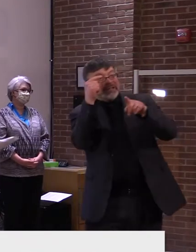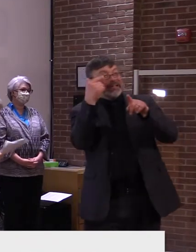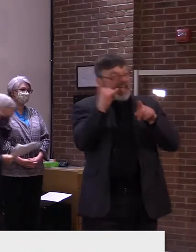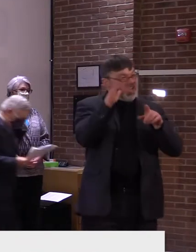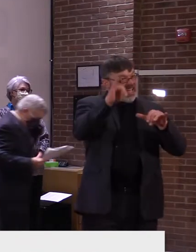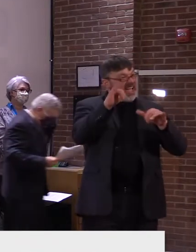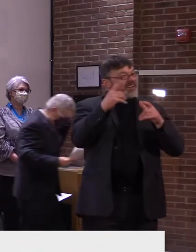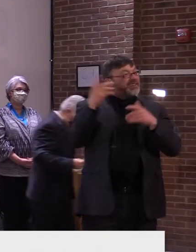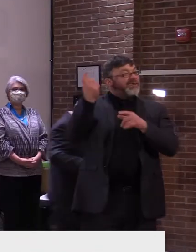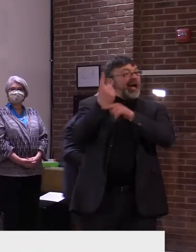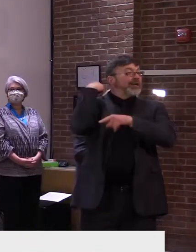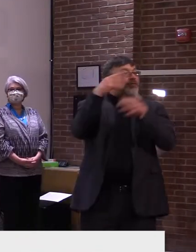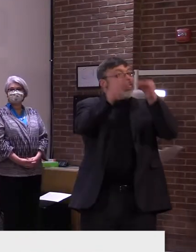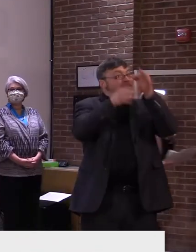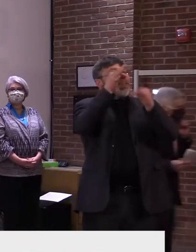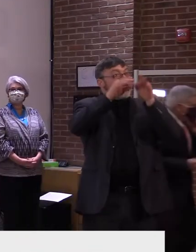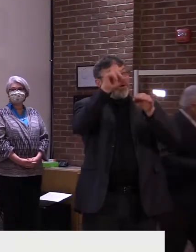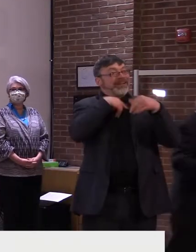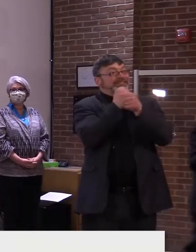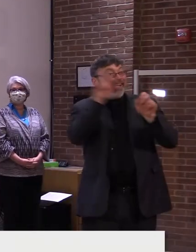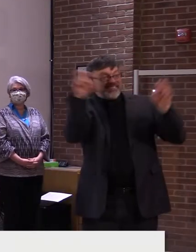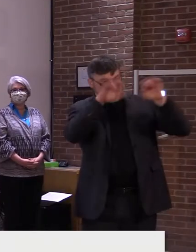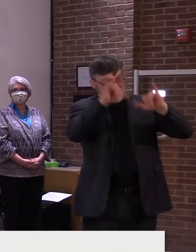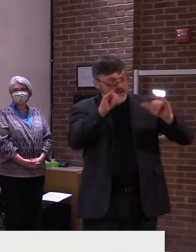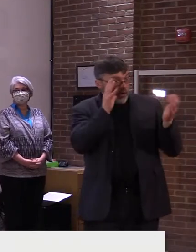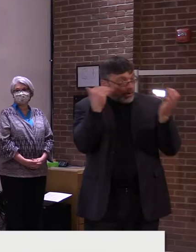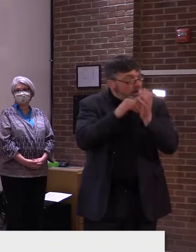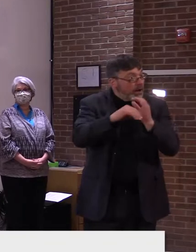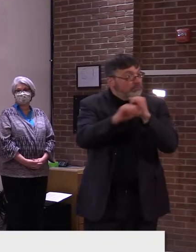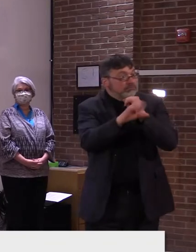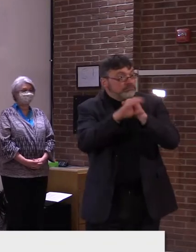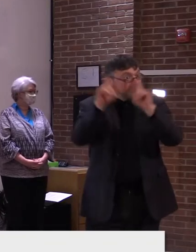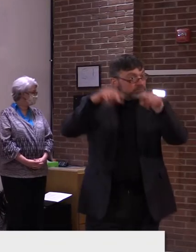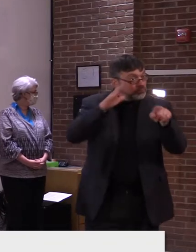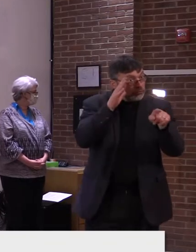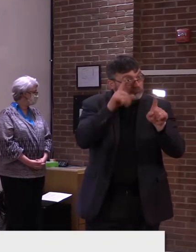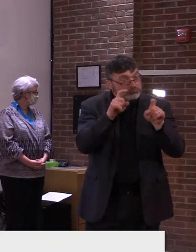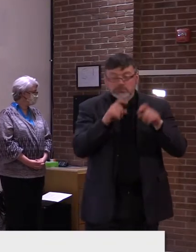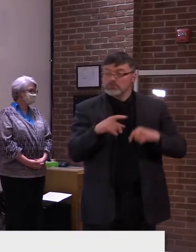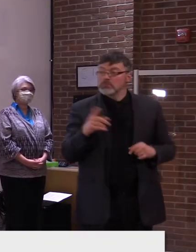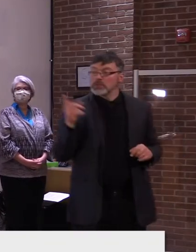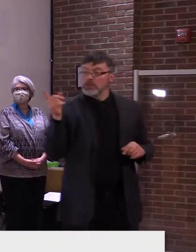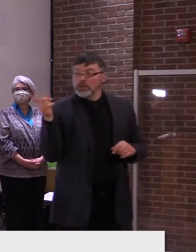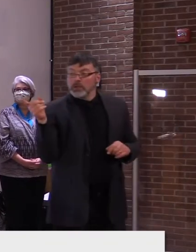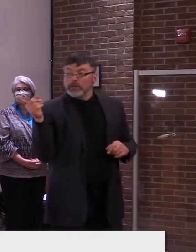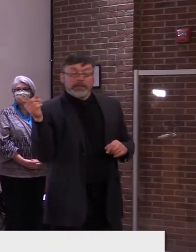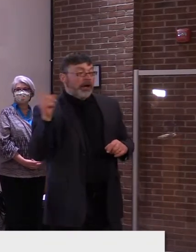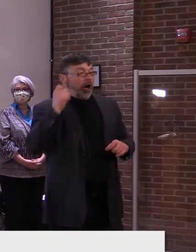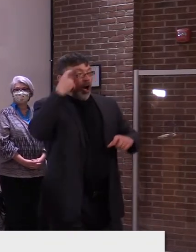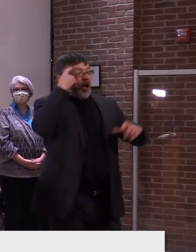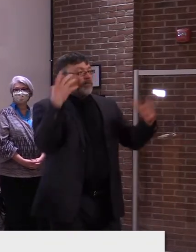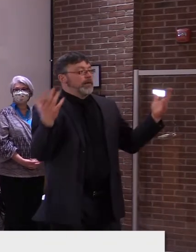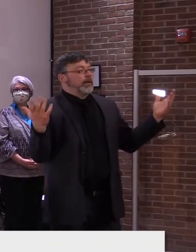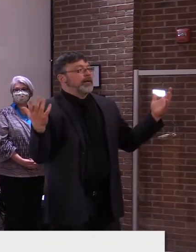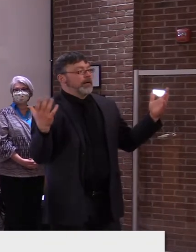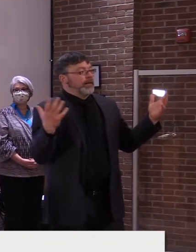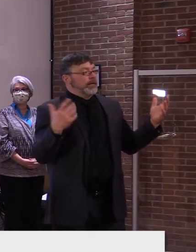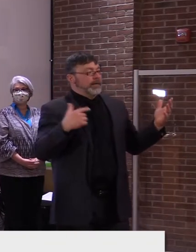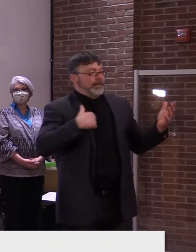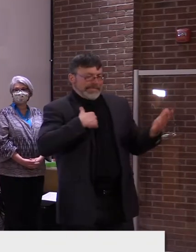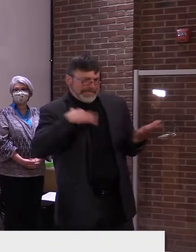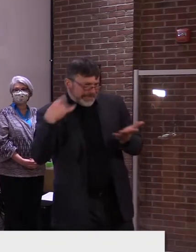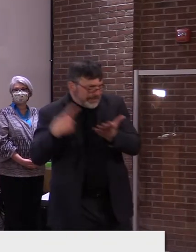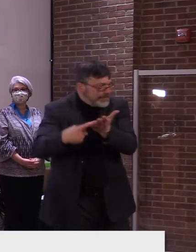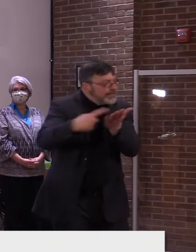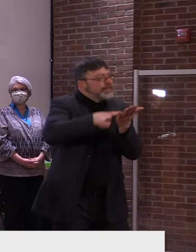know, we've talked about that. It won't be brought back in the traditional fashion because I'm going to be talking about what our